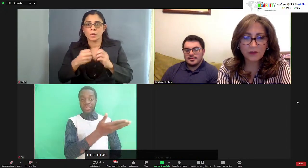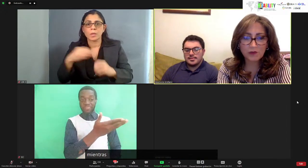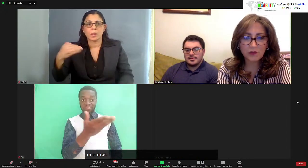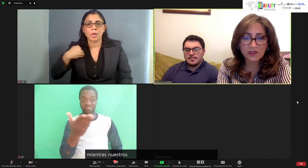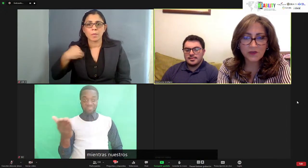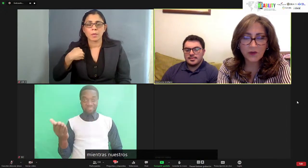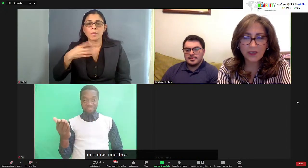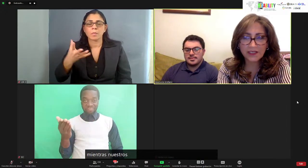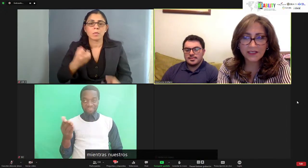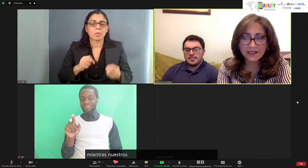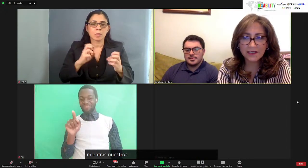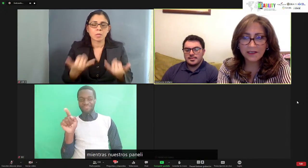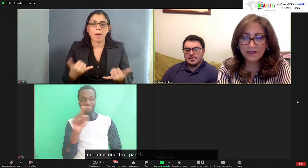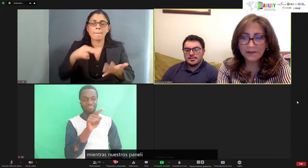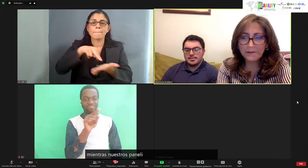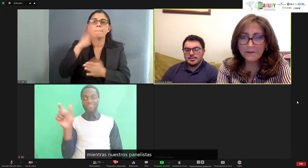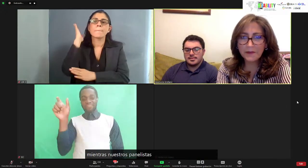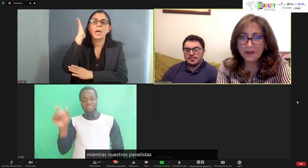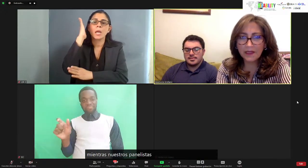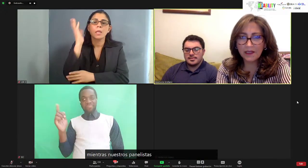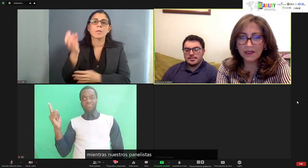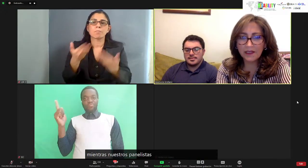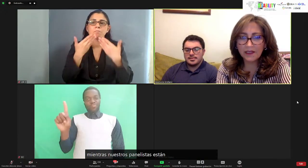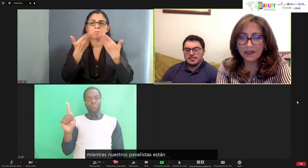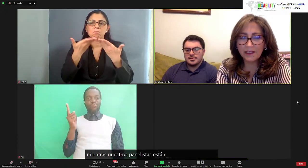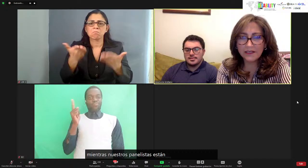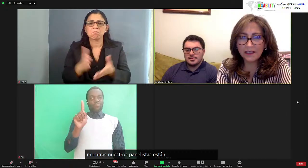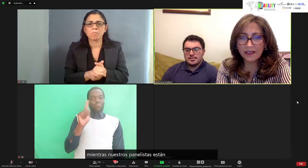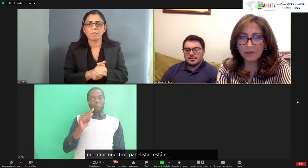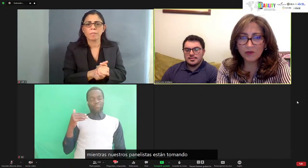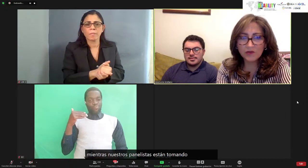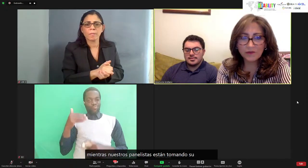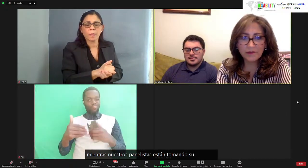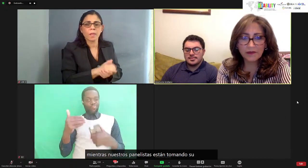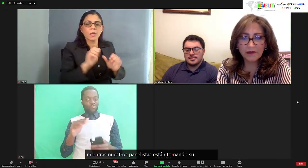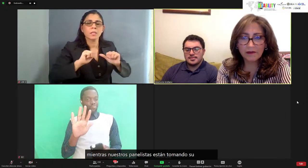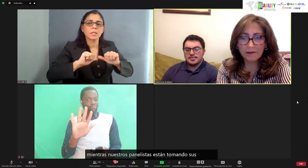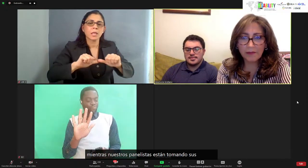in the meanwhile our panelists are also taking their positions